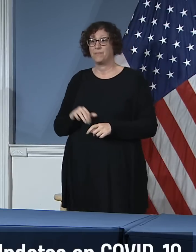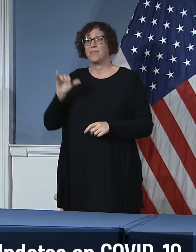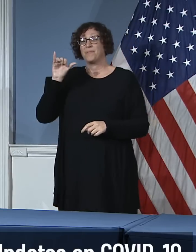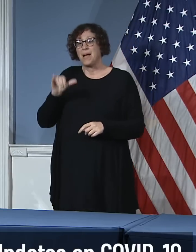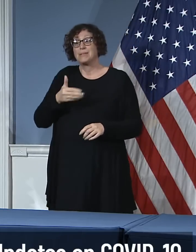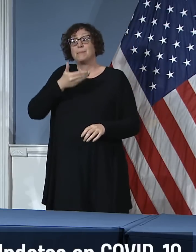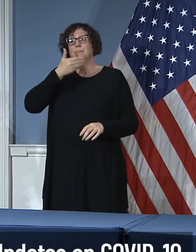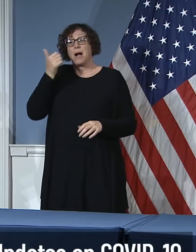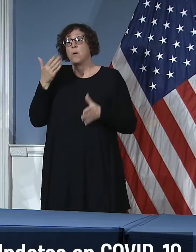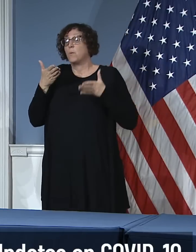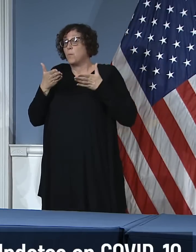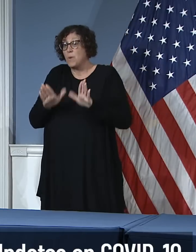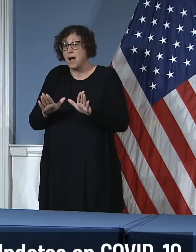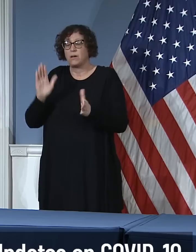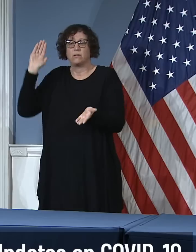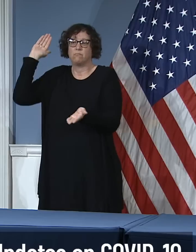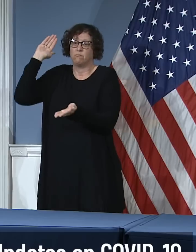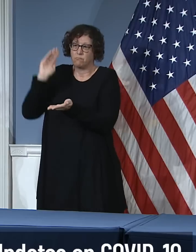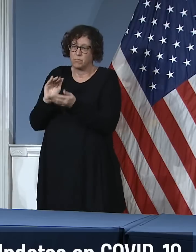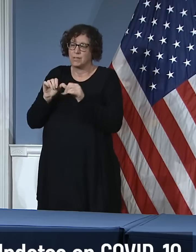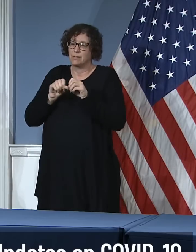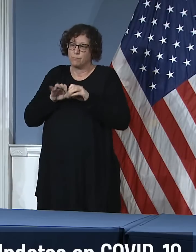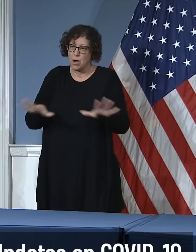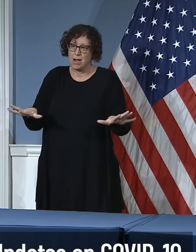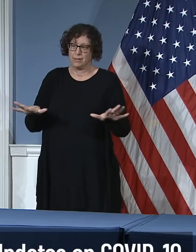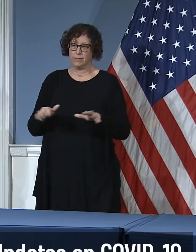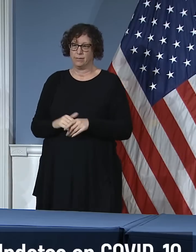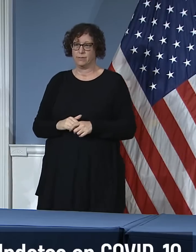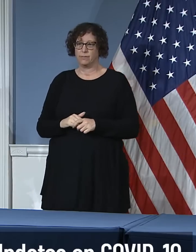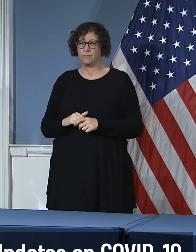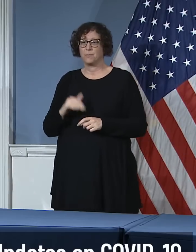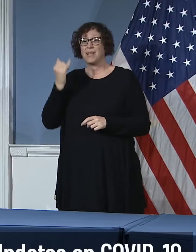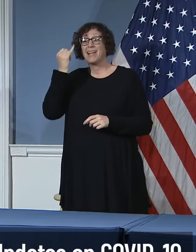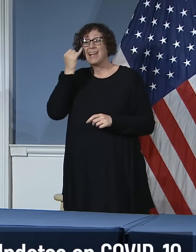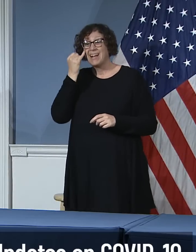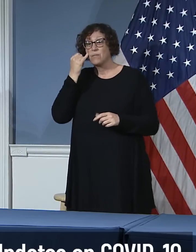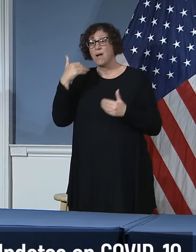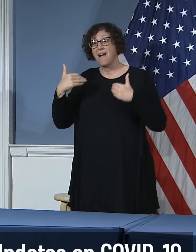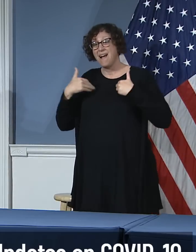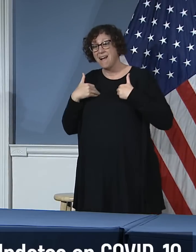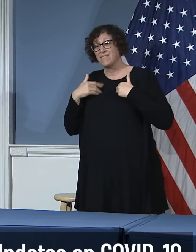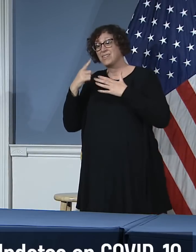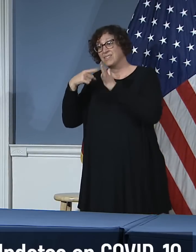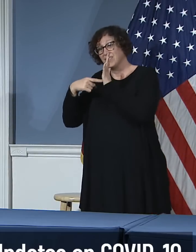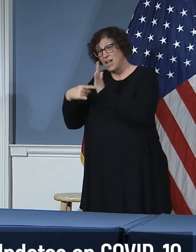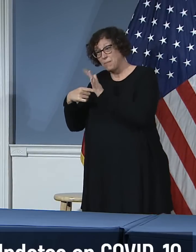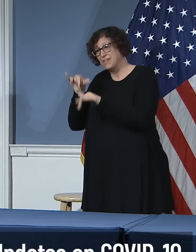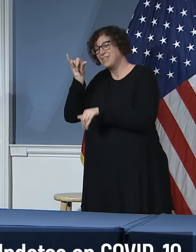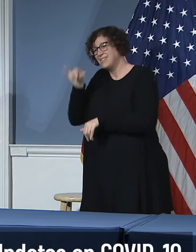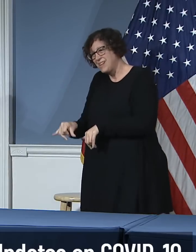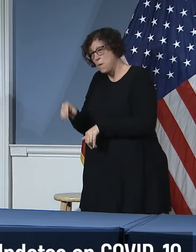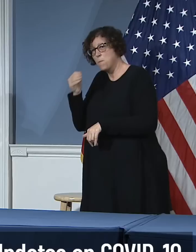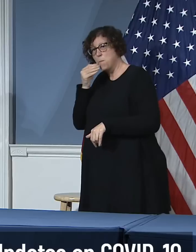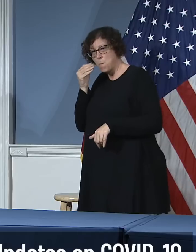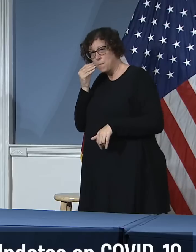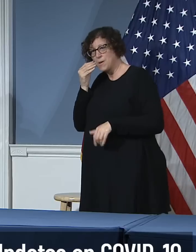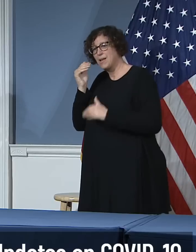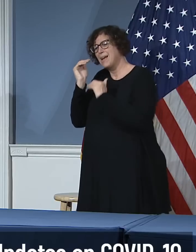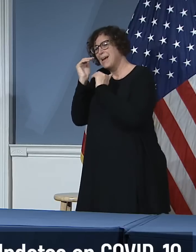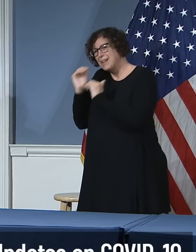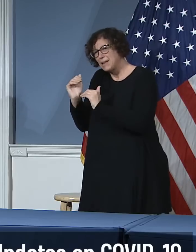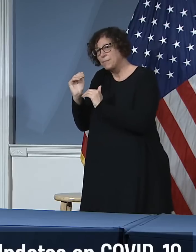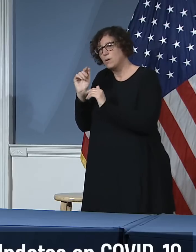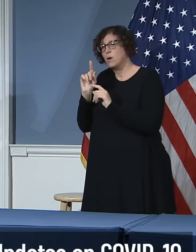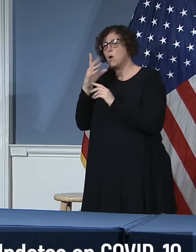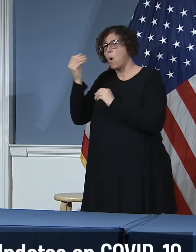stay home, limit their outside contact to only the most essential activities. If they have someone who can